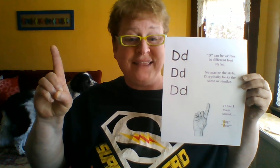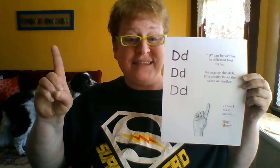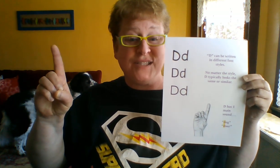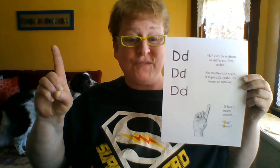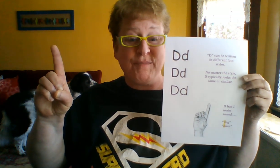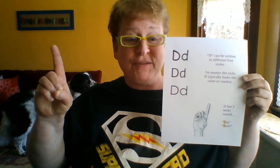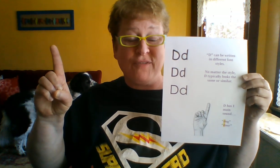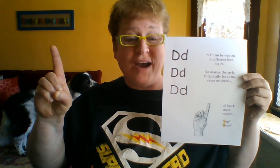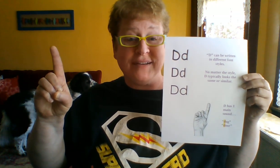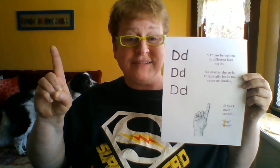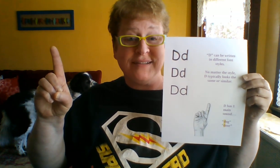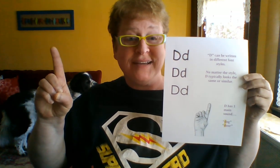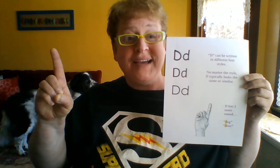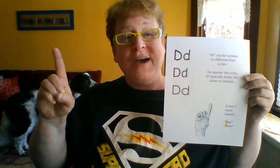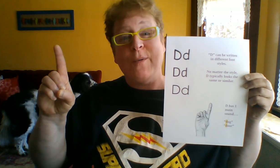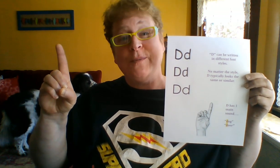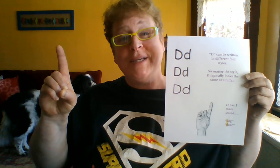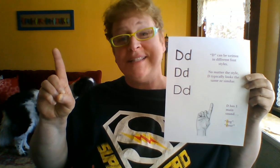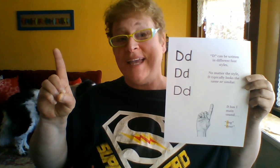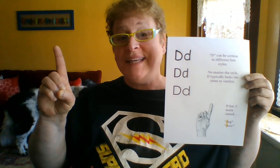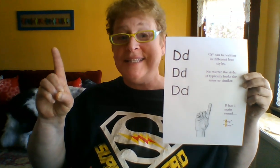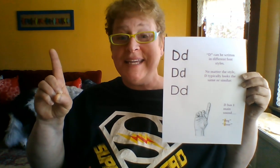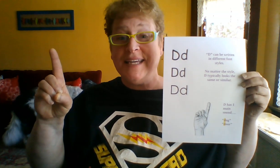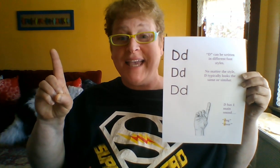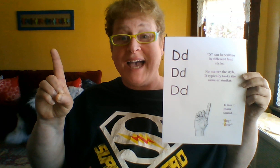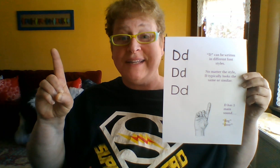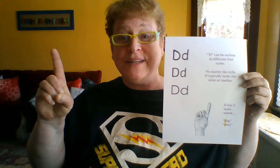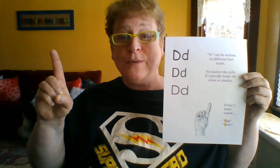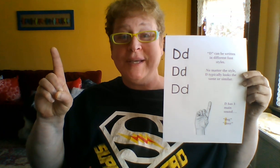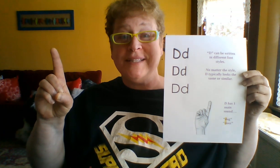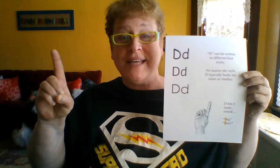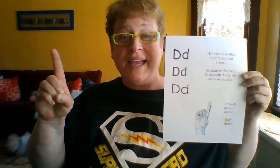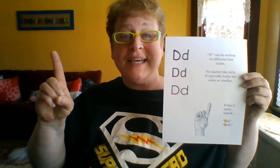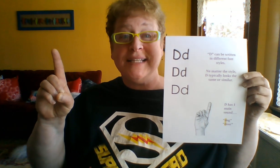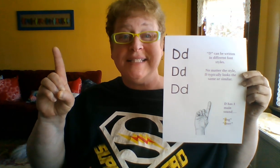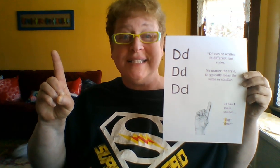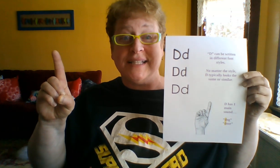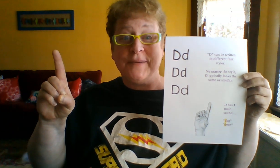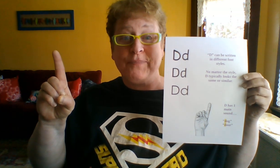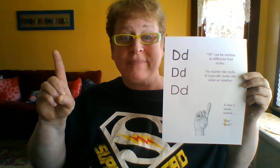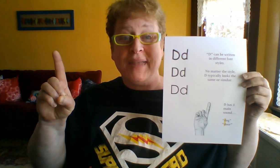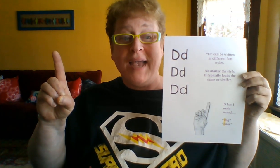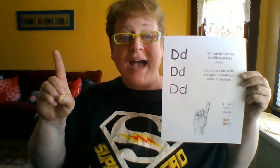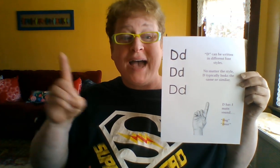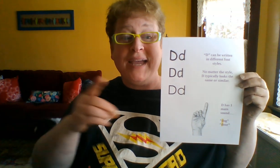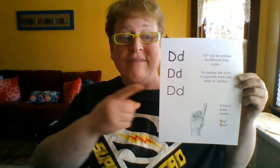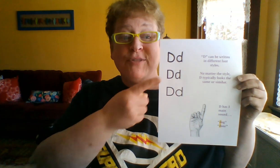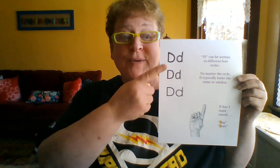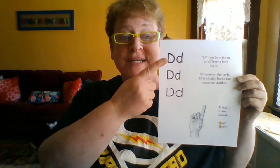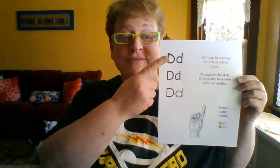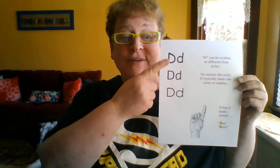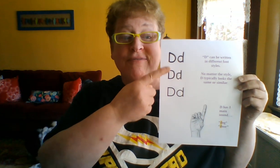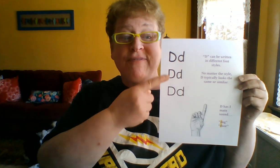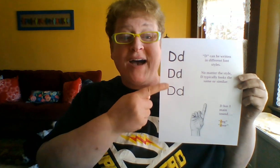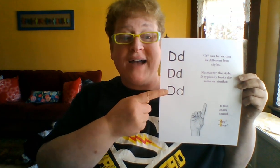this from the front. When we say D again, we say D. I have 3 different fonts